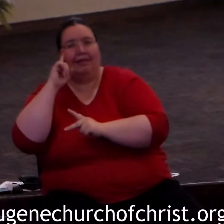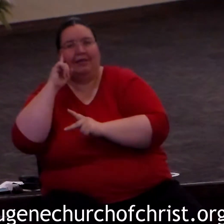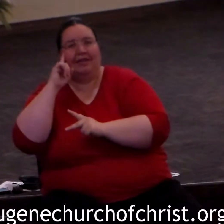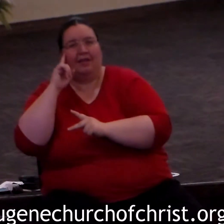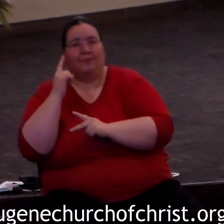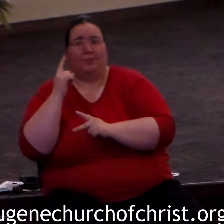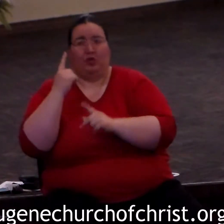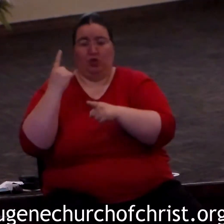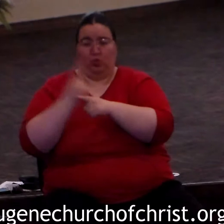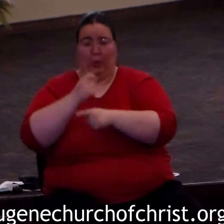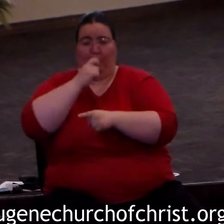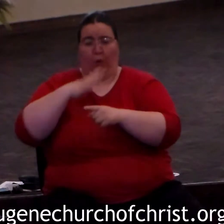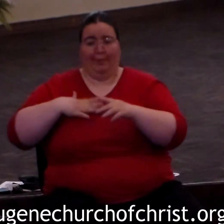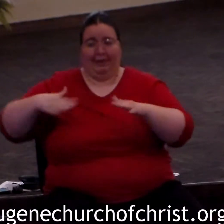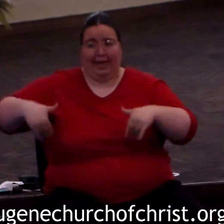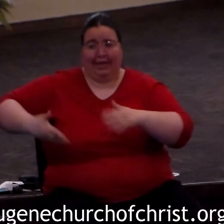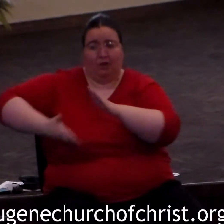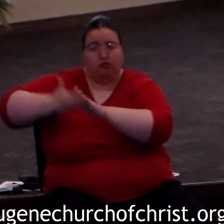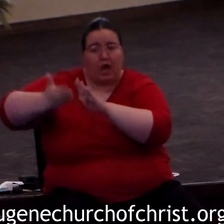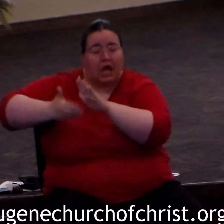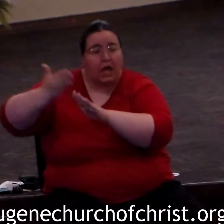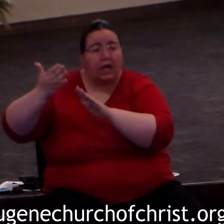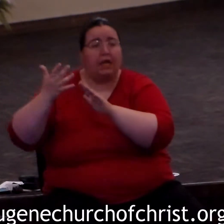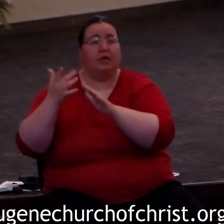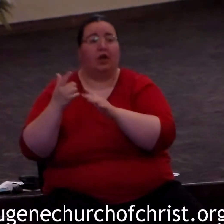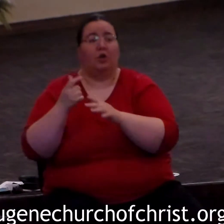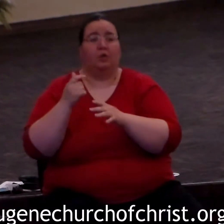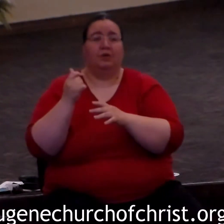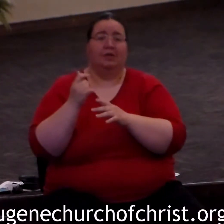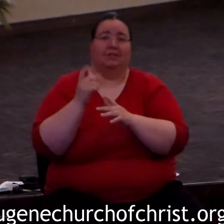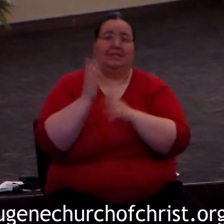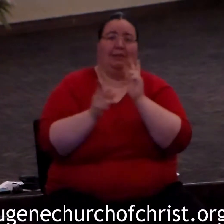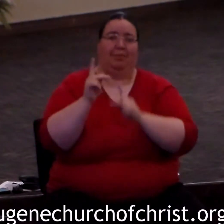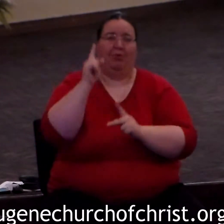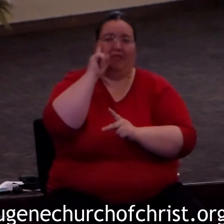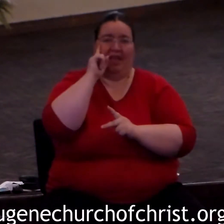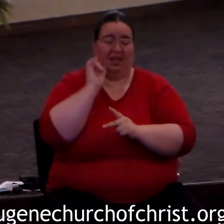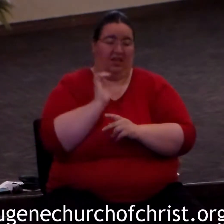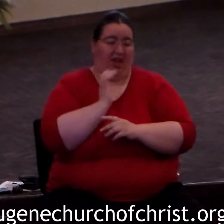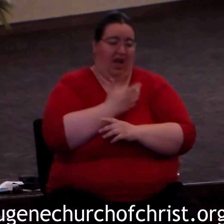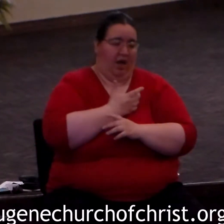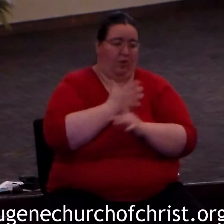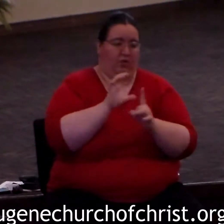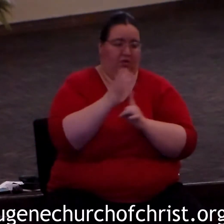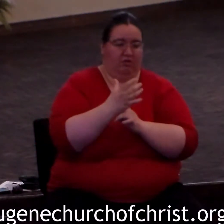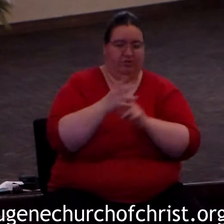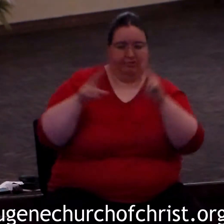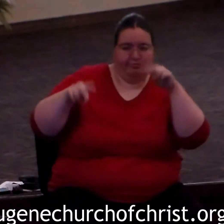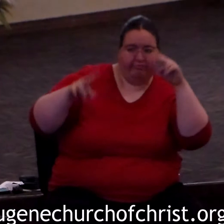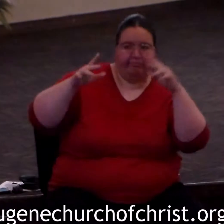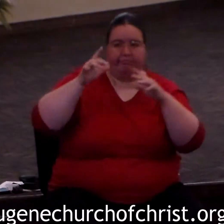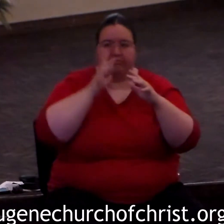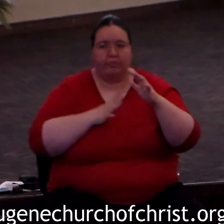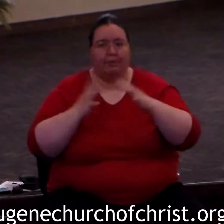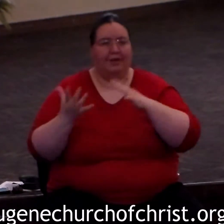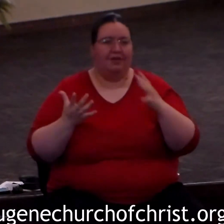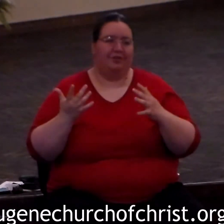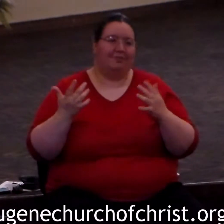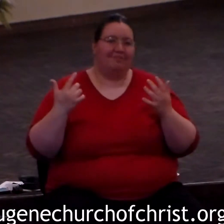there's something about our society and women, any number of things. And we have those kinds of discussions in America today. We talk about unequal pay and all those kinds